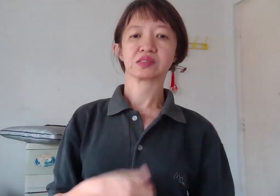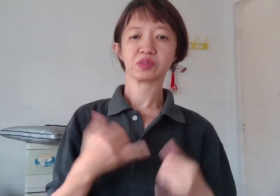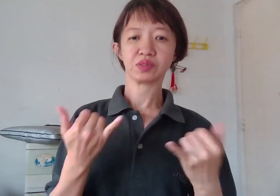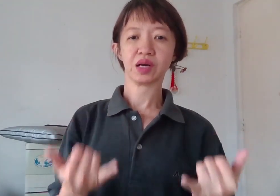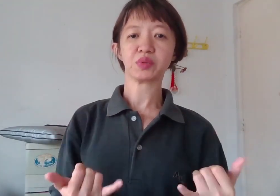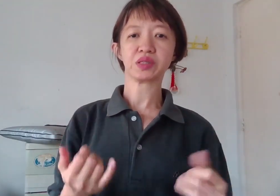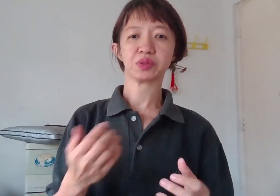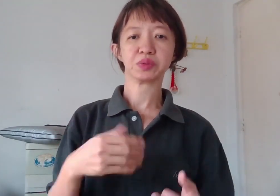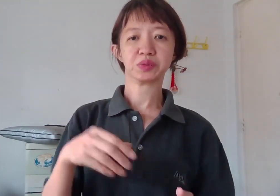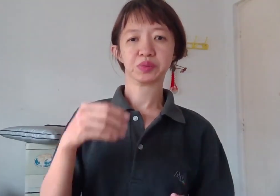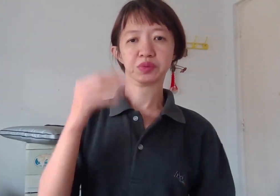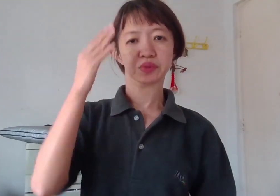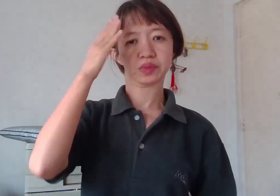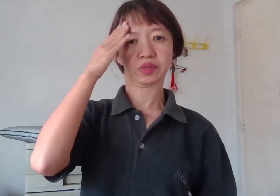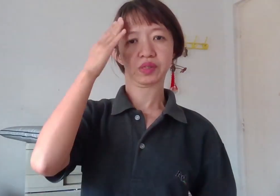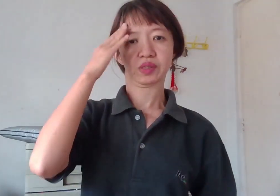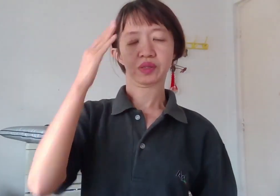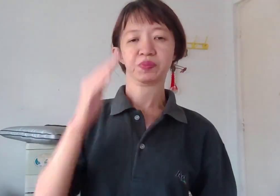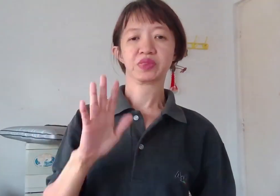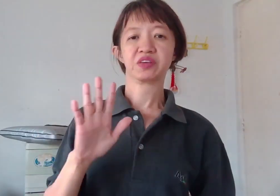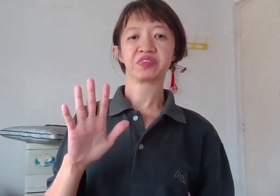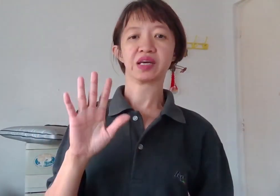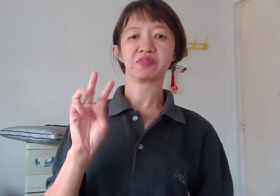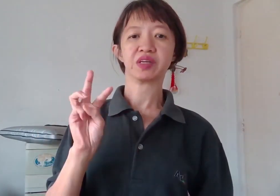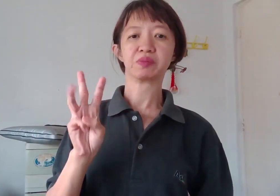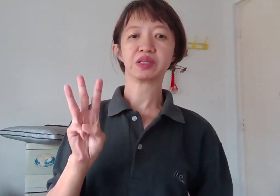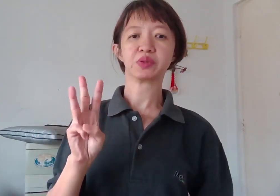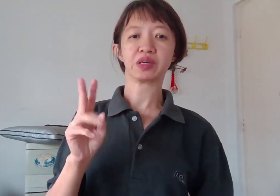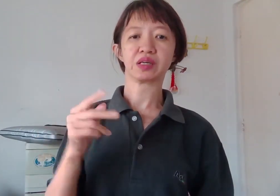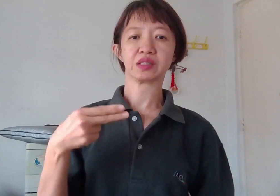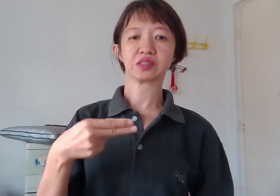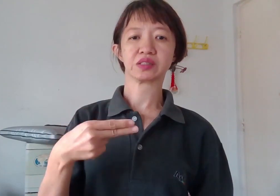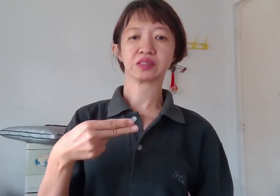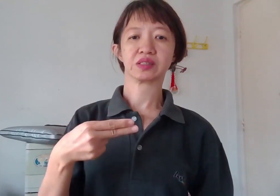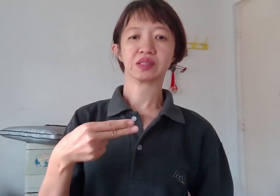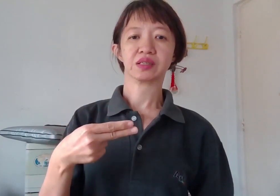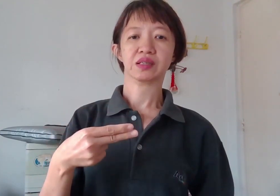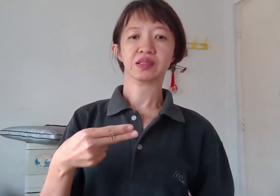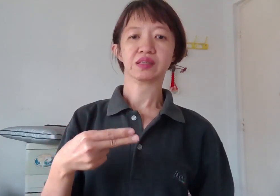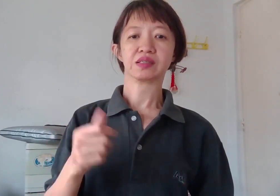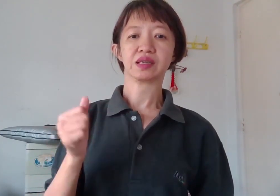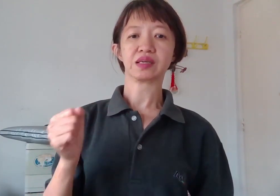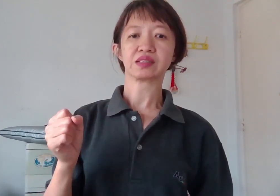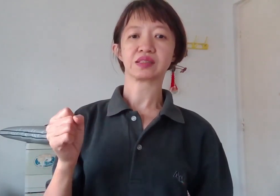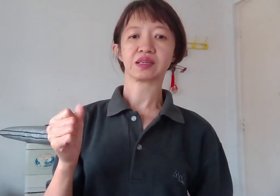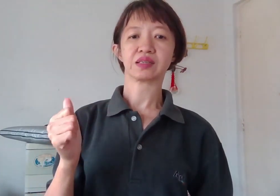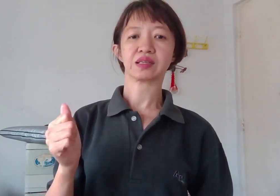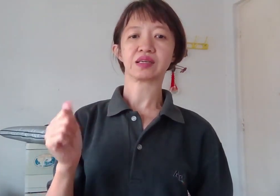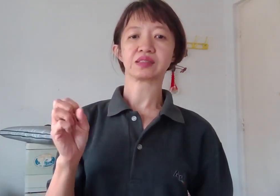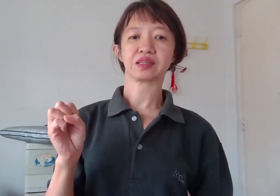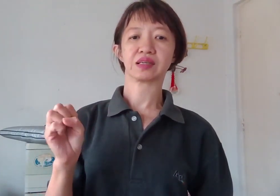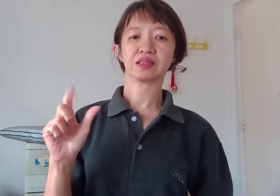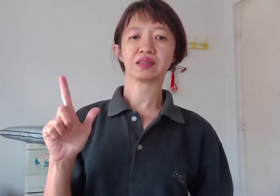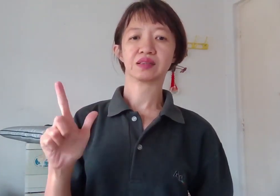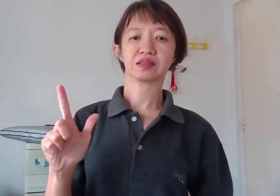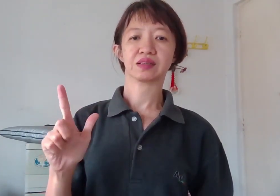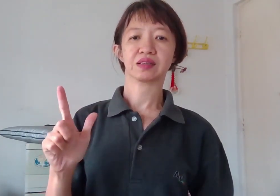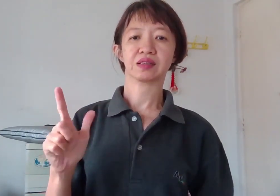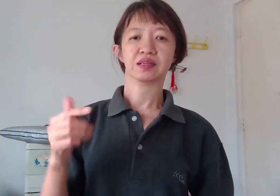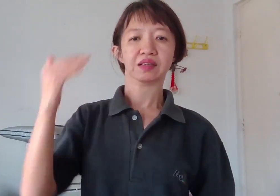So now we know the 5WH in ASL